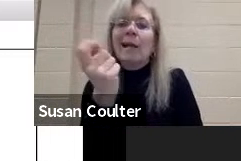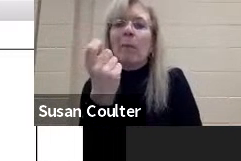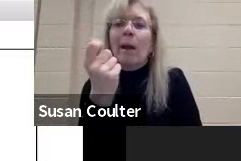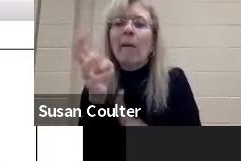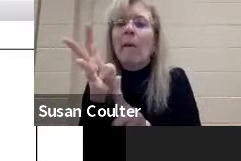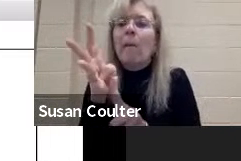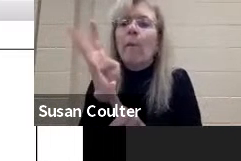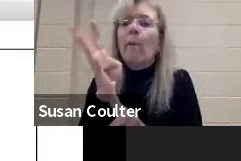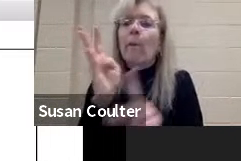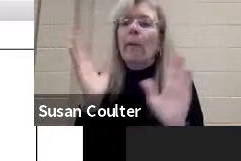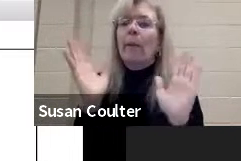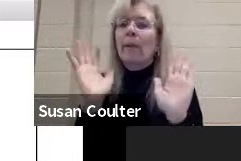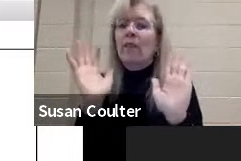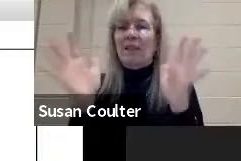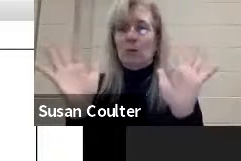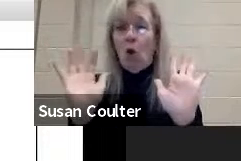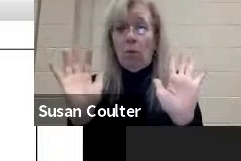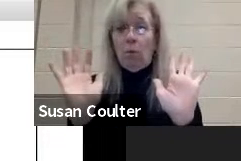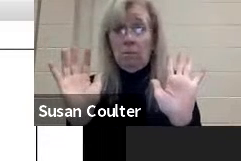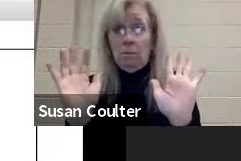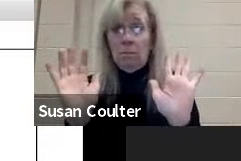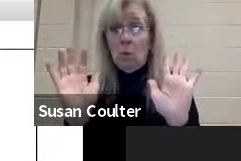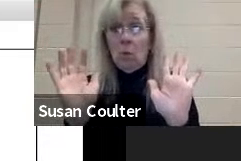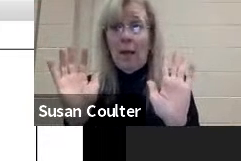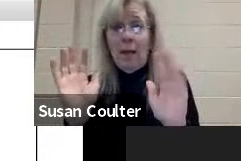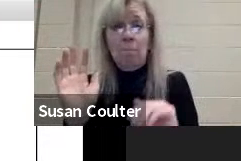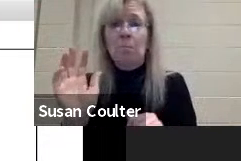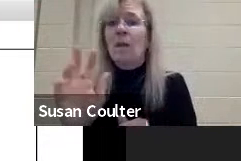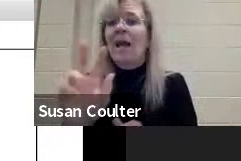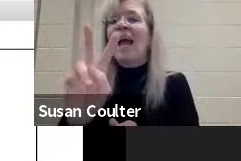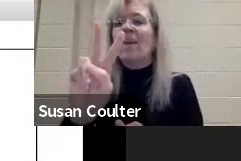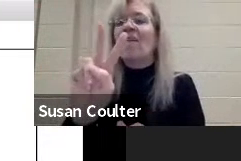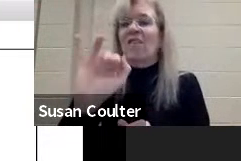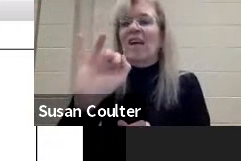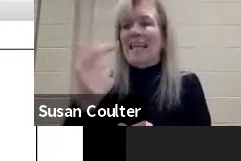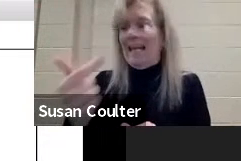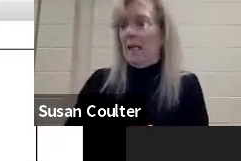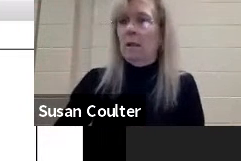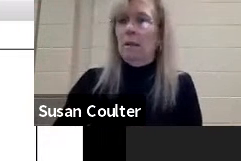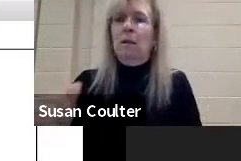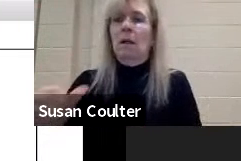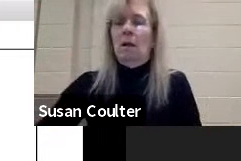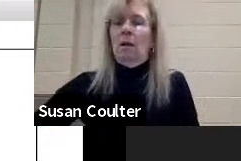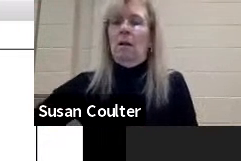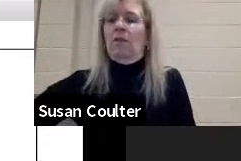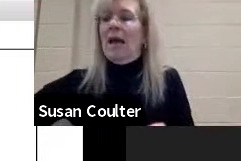A little bit. So, okay. And denting.